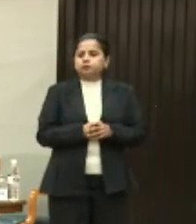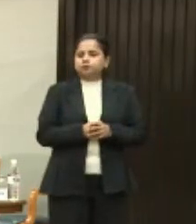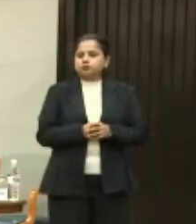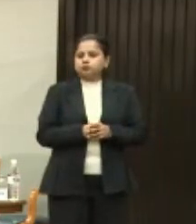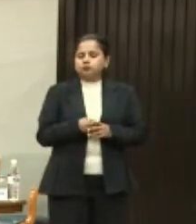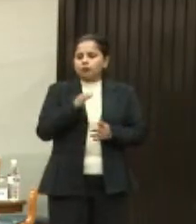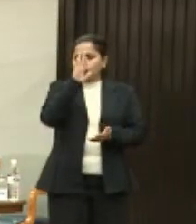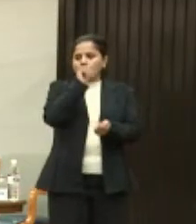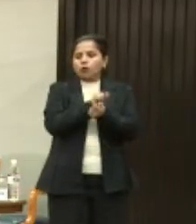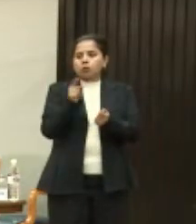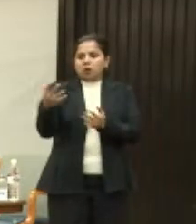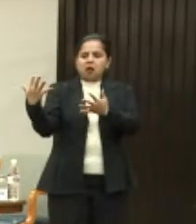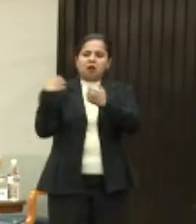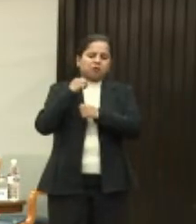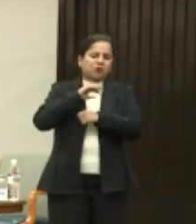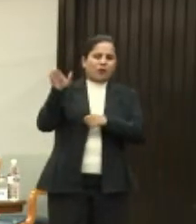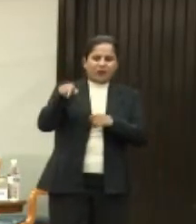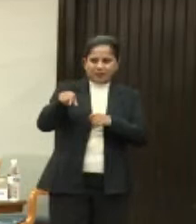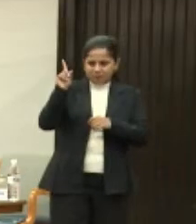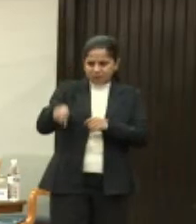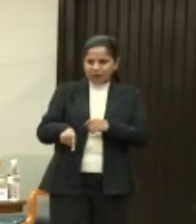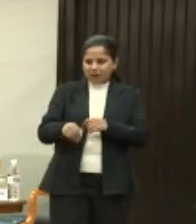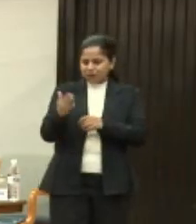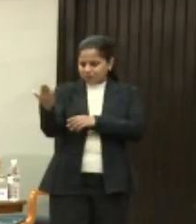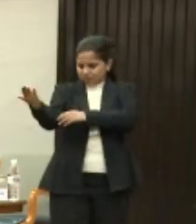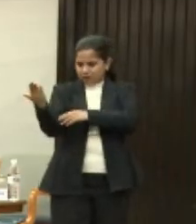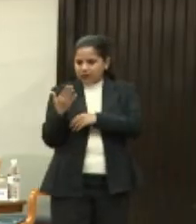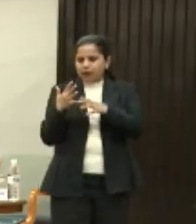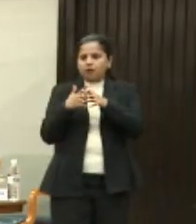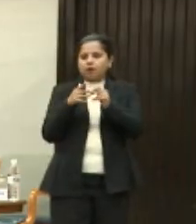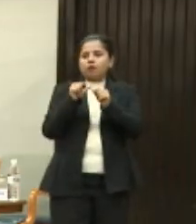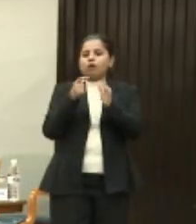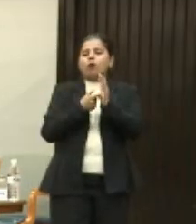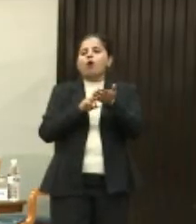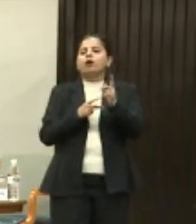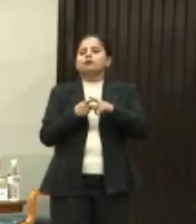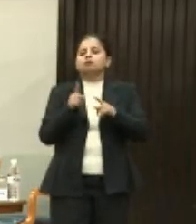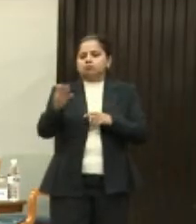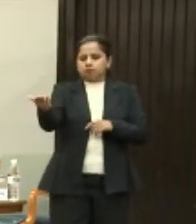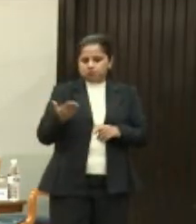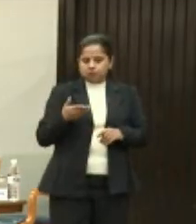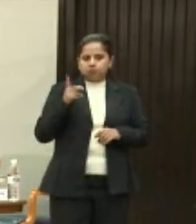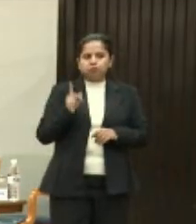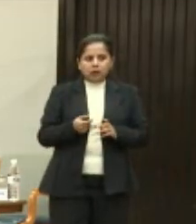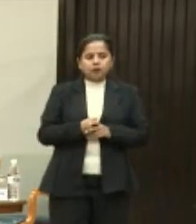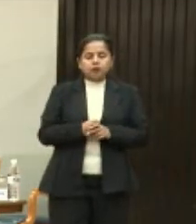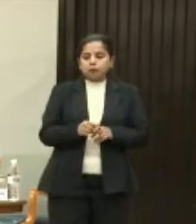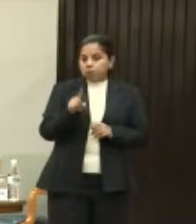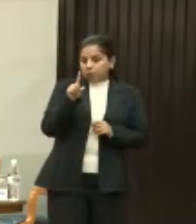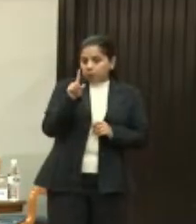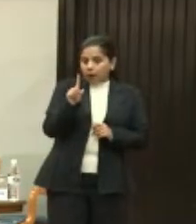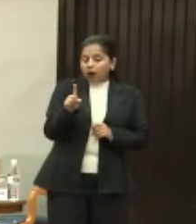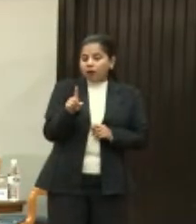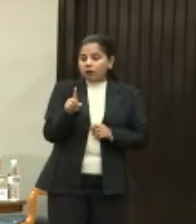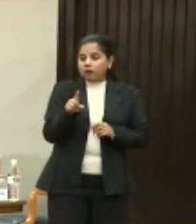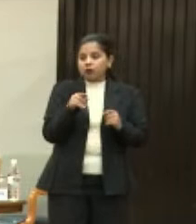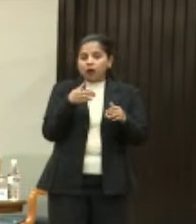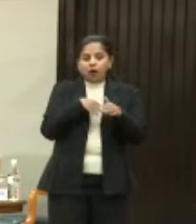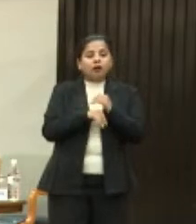cops cannot arrest me without a warrant. By and large, true. But under